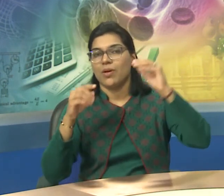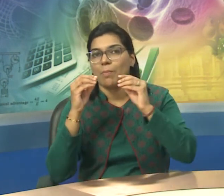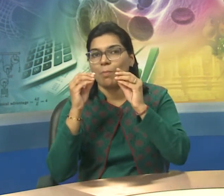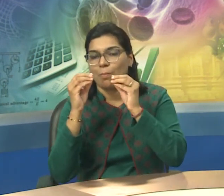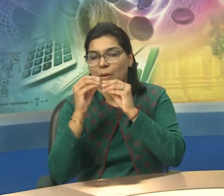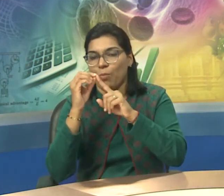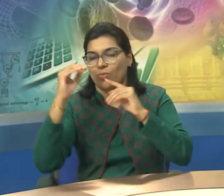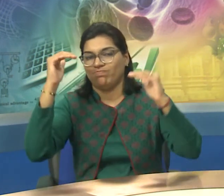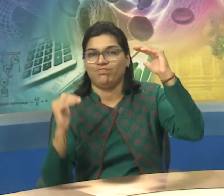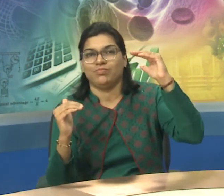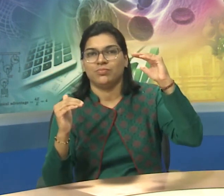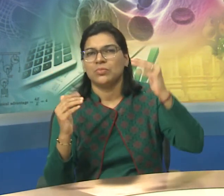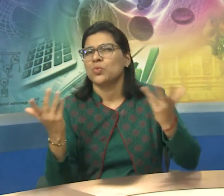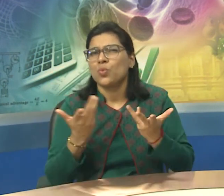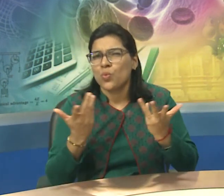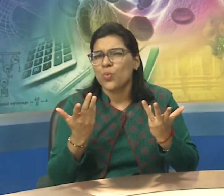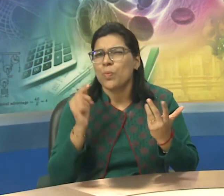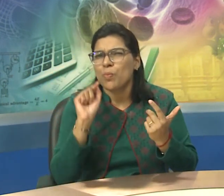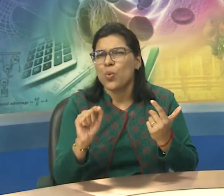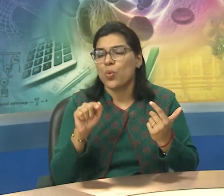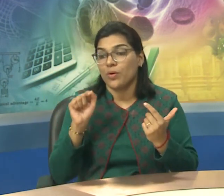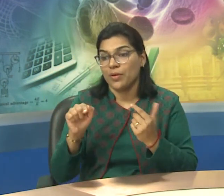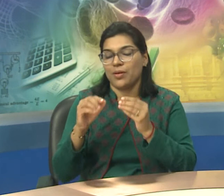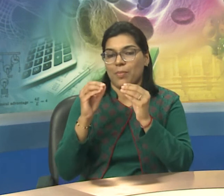is much higher than offered to